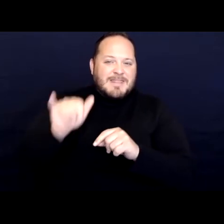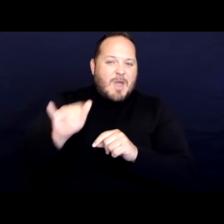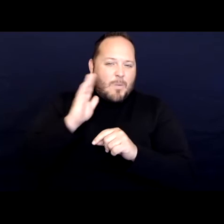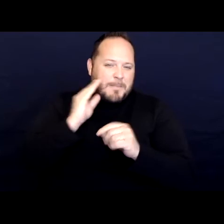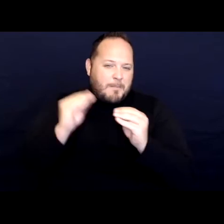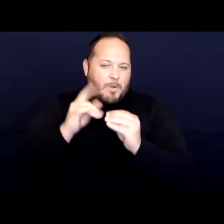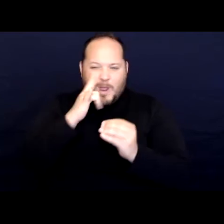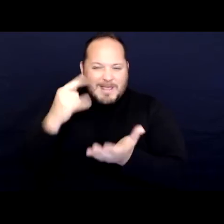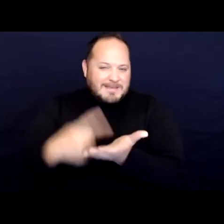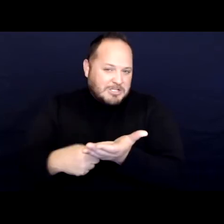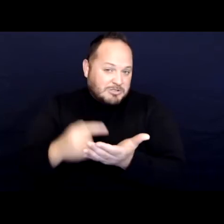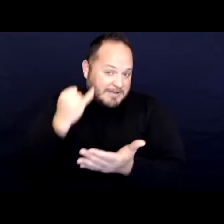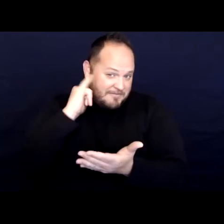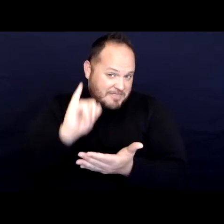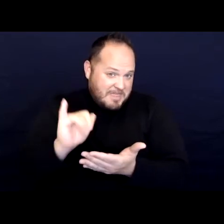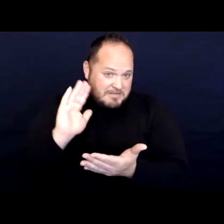everyone.